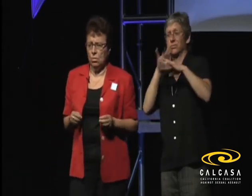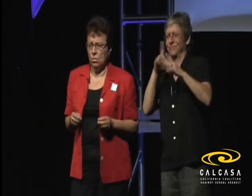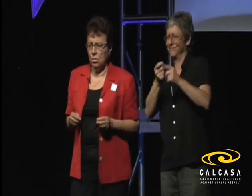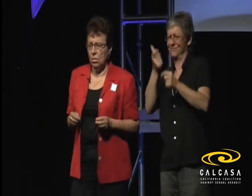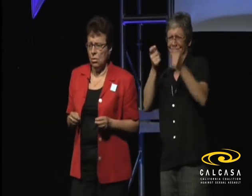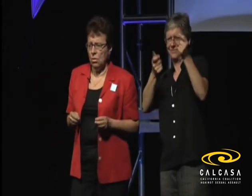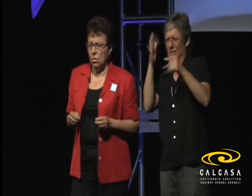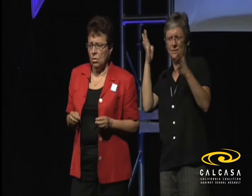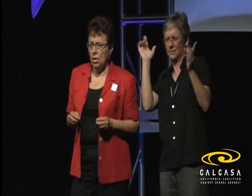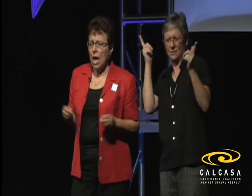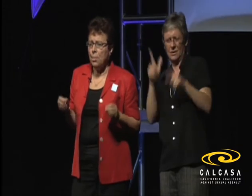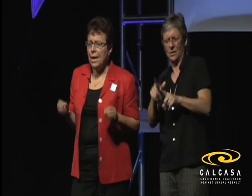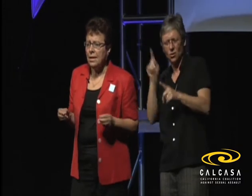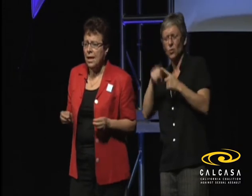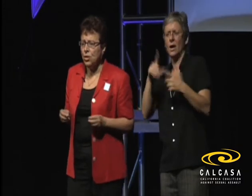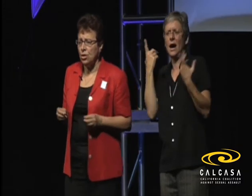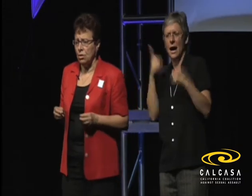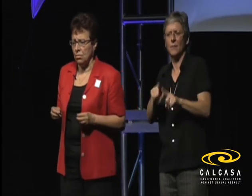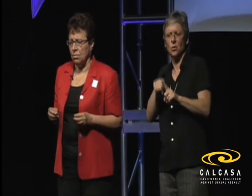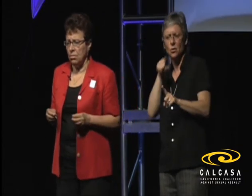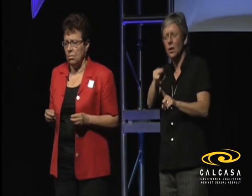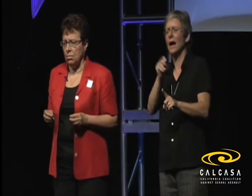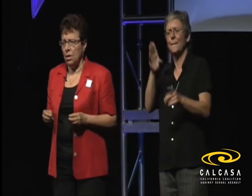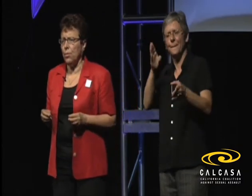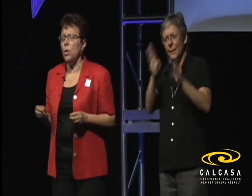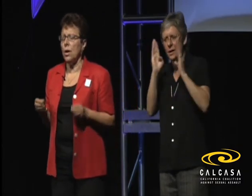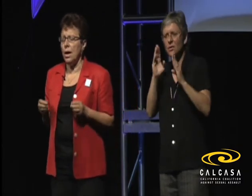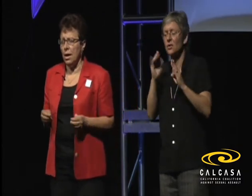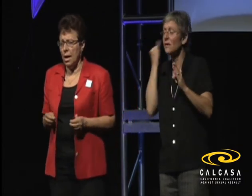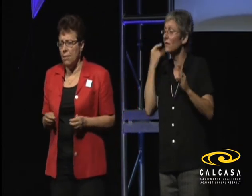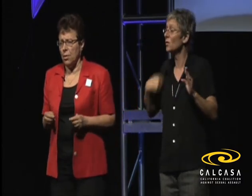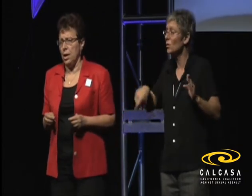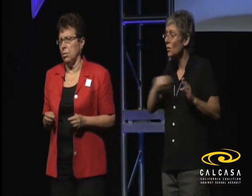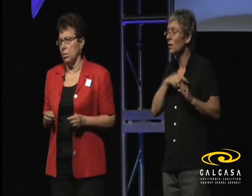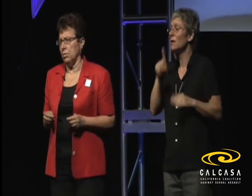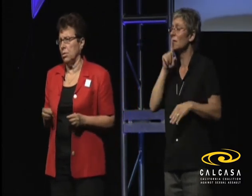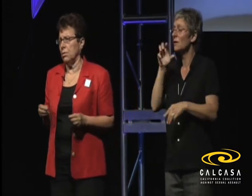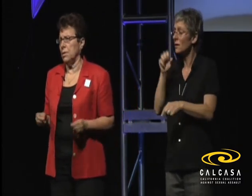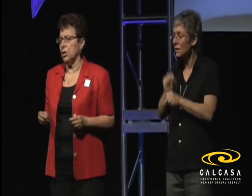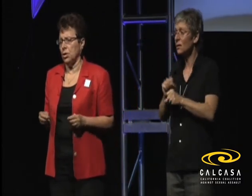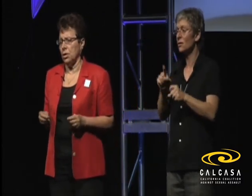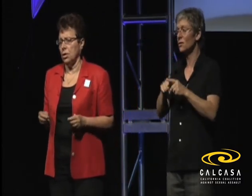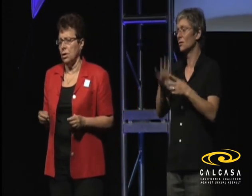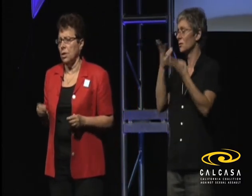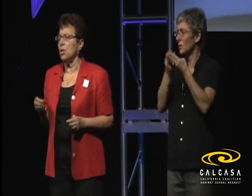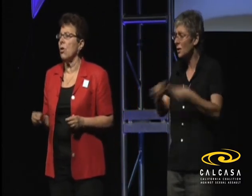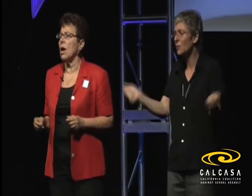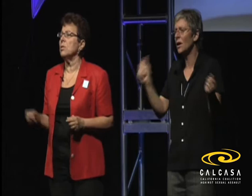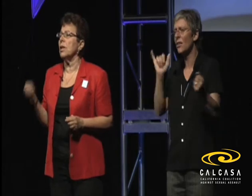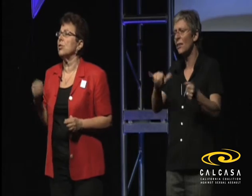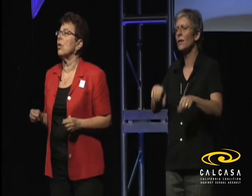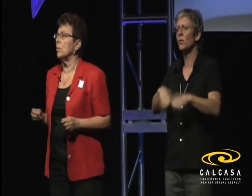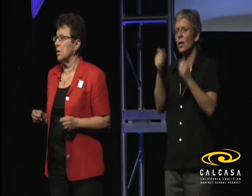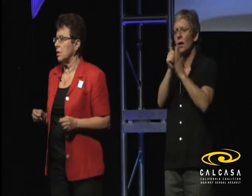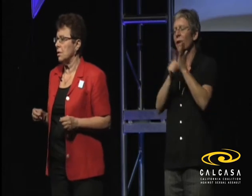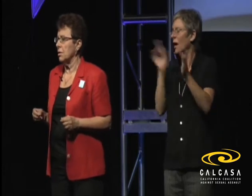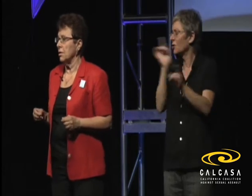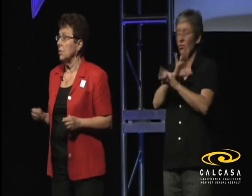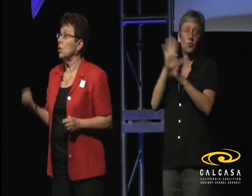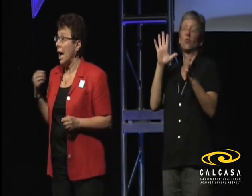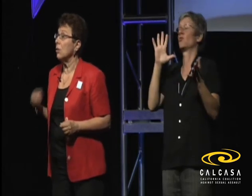to and pay attention if we are ever able to diminish these crimes and